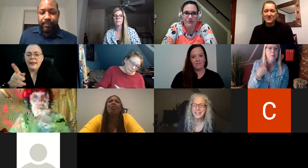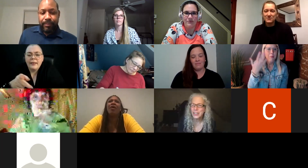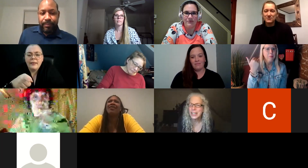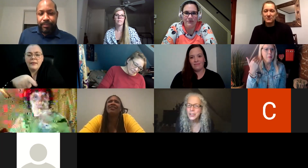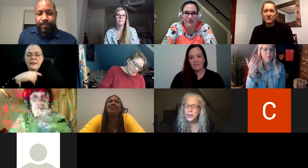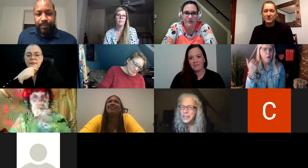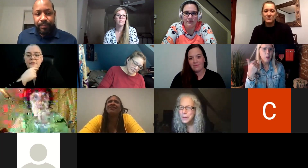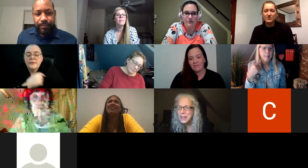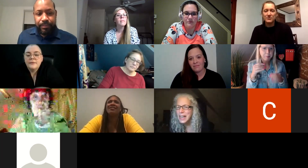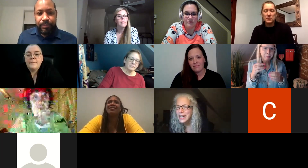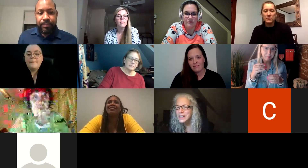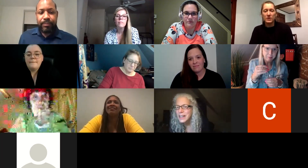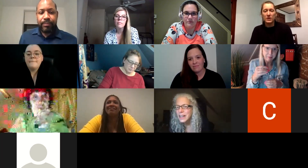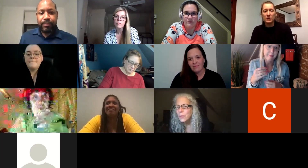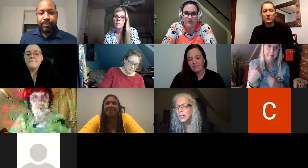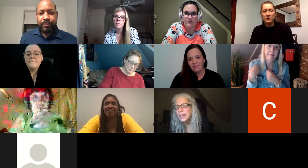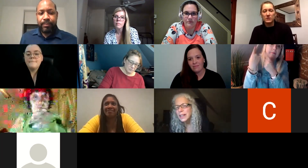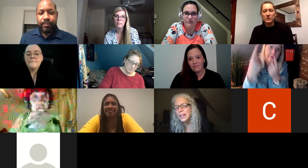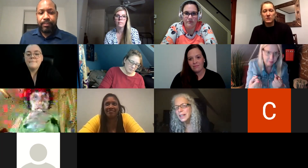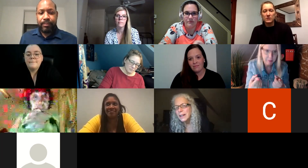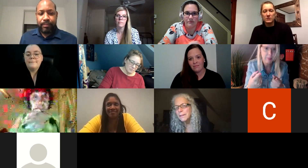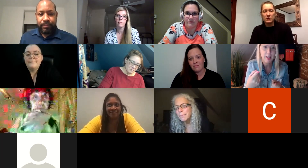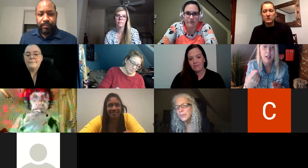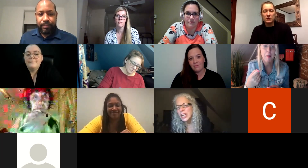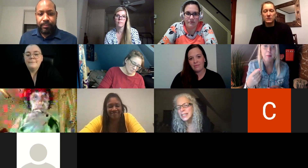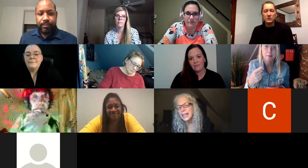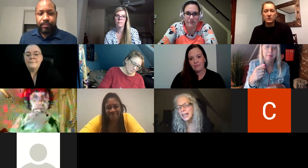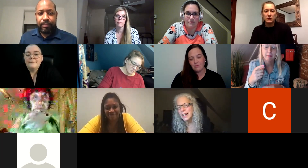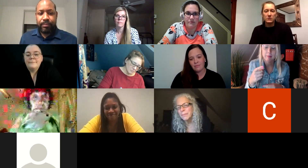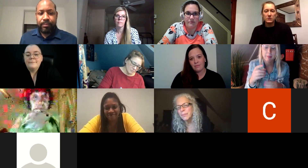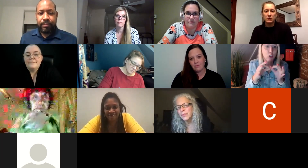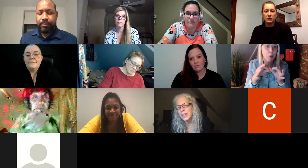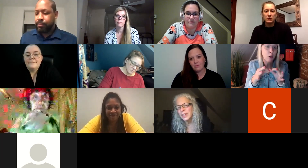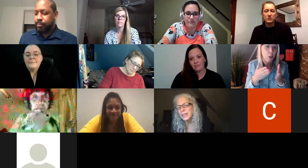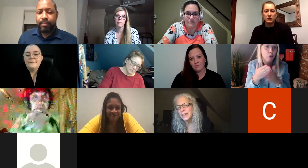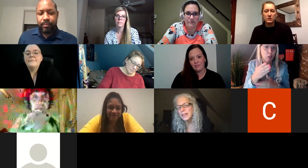Jen, did you have something? Yes. Well, Jen is saying,